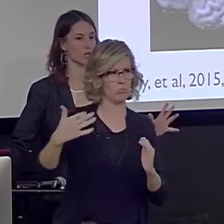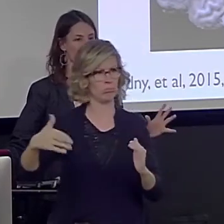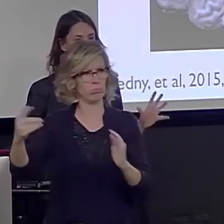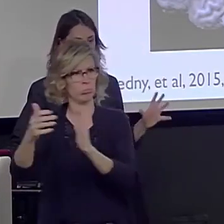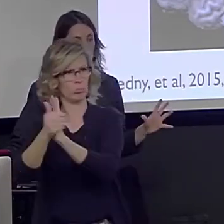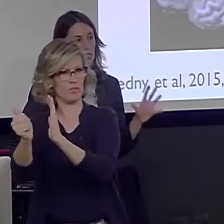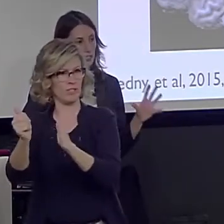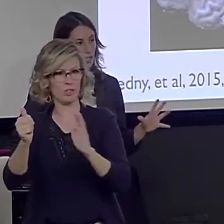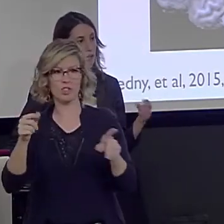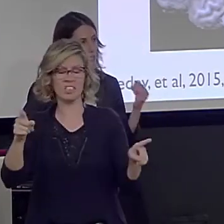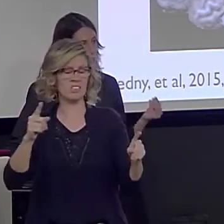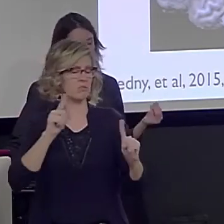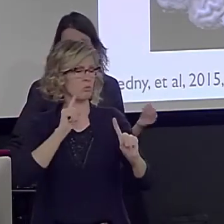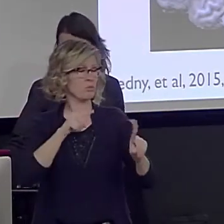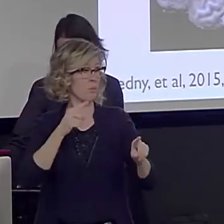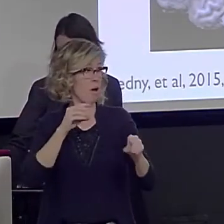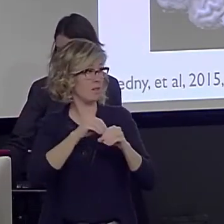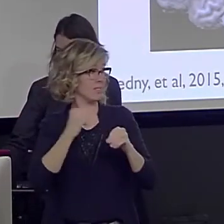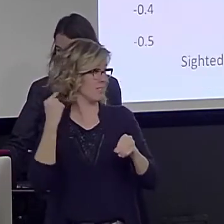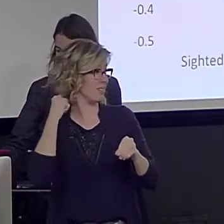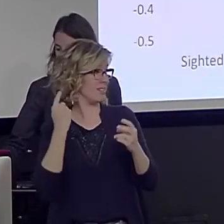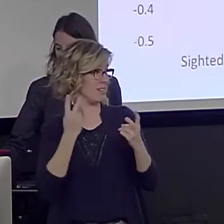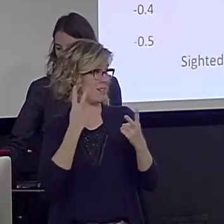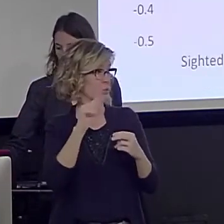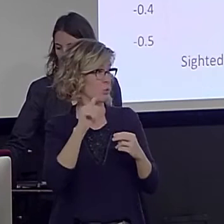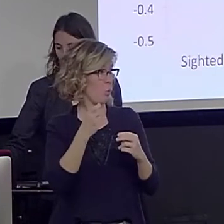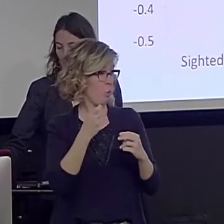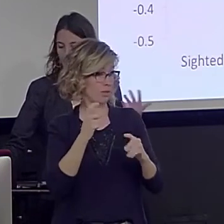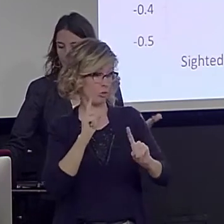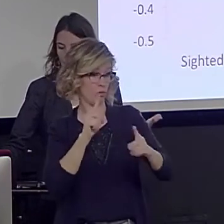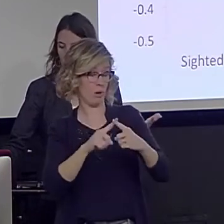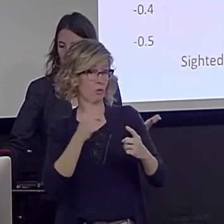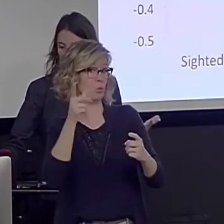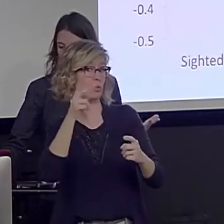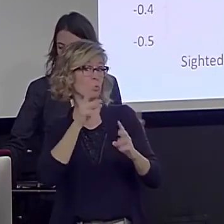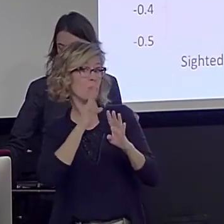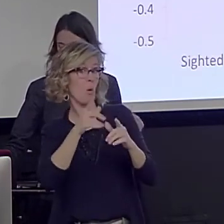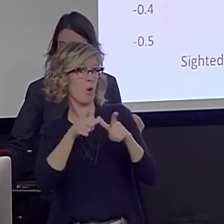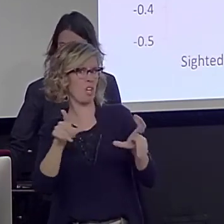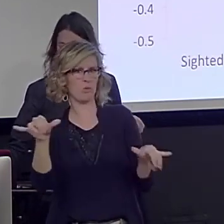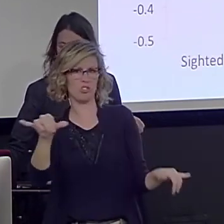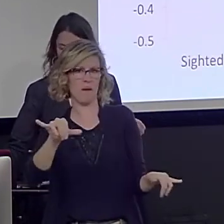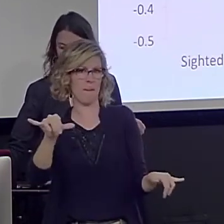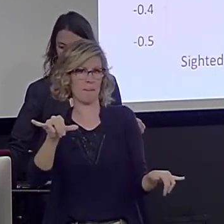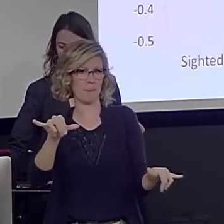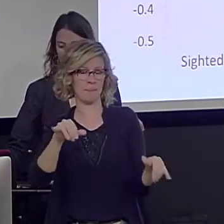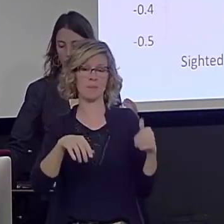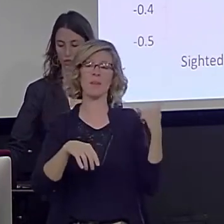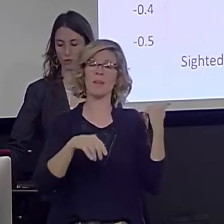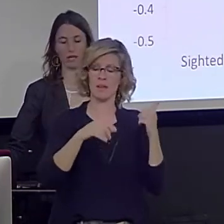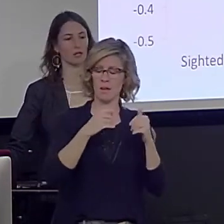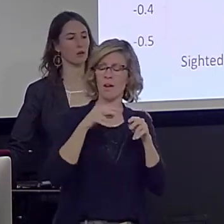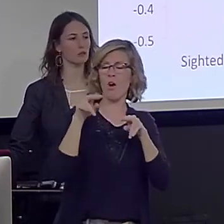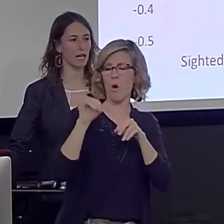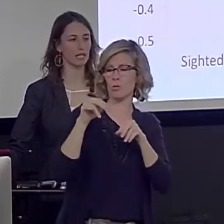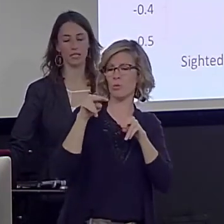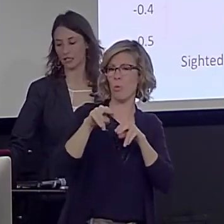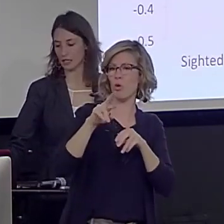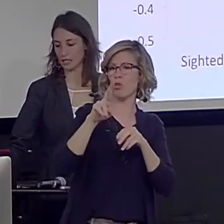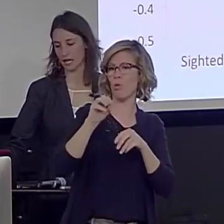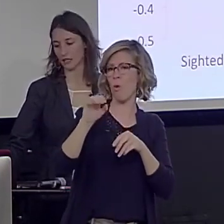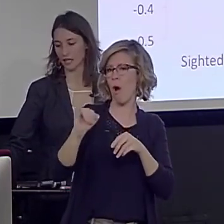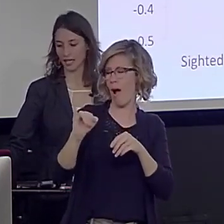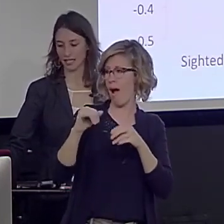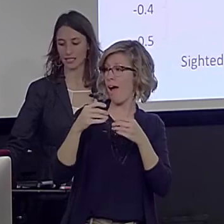of visual cortex response to language, to spoken language. And these are data from region of interest analysis to show that already